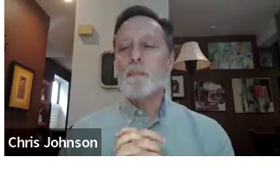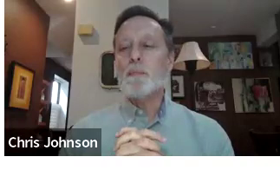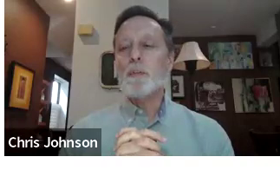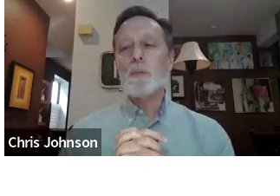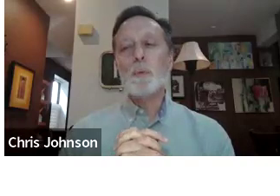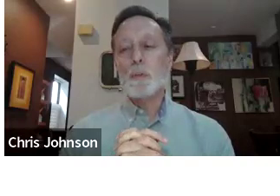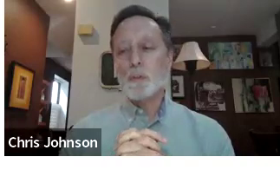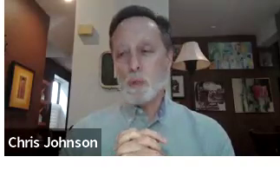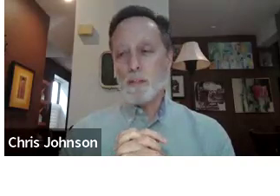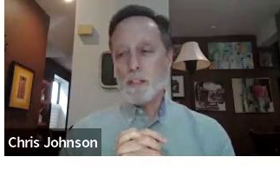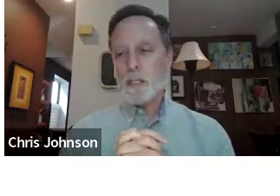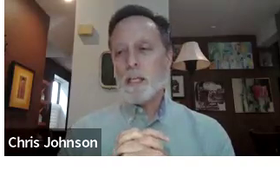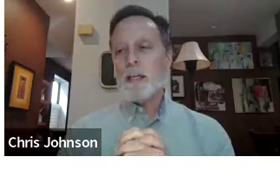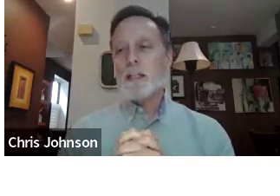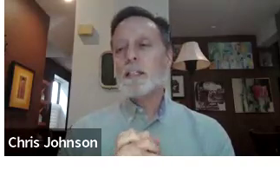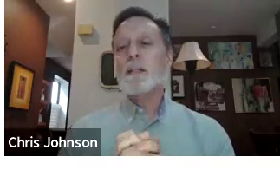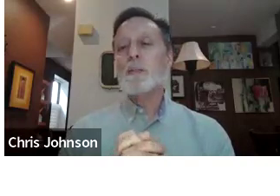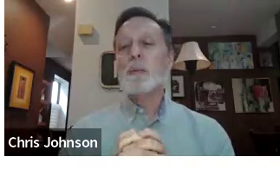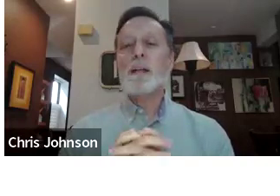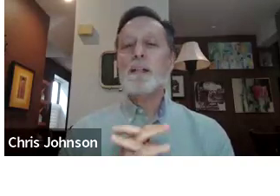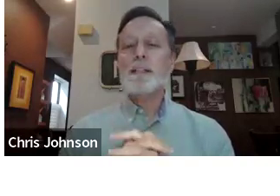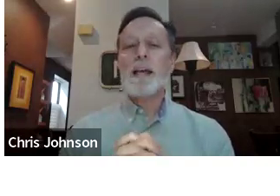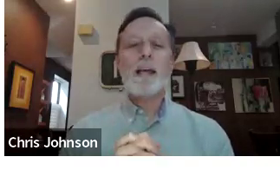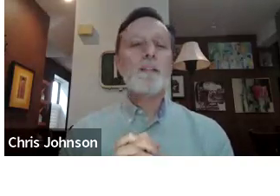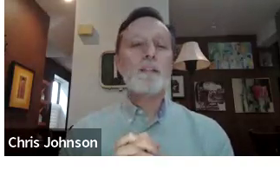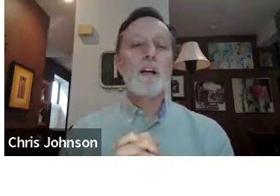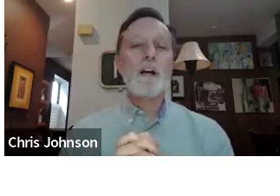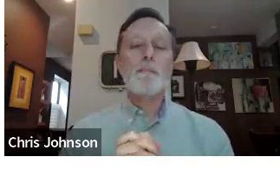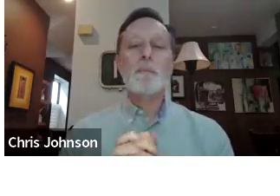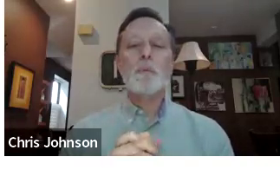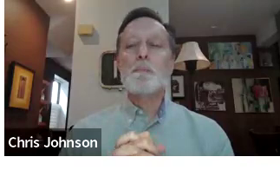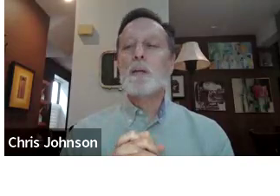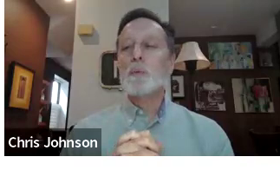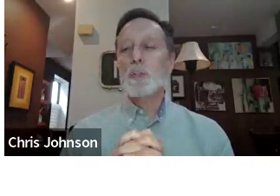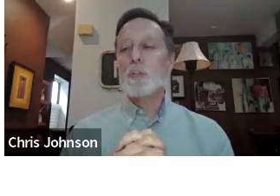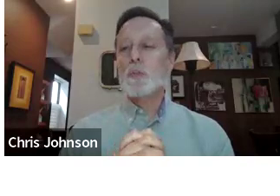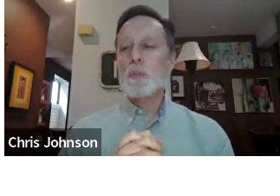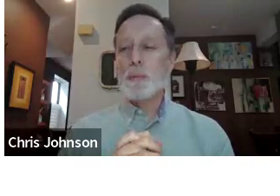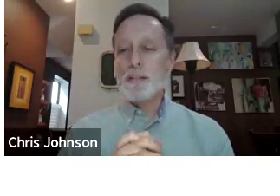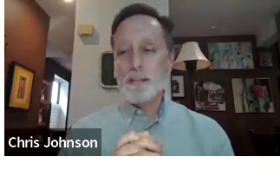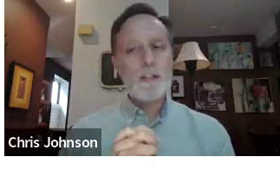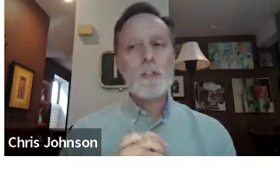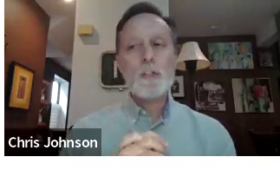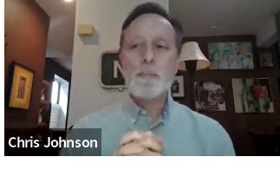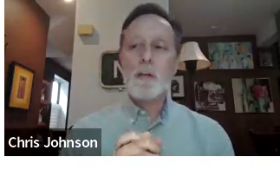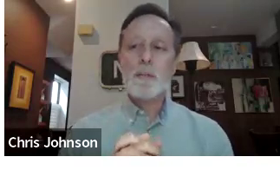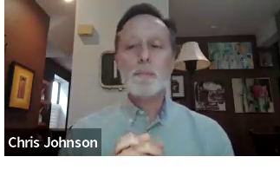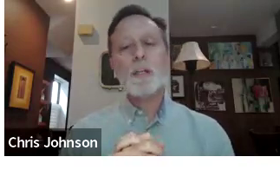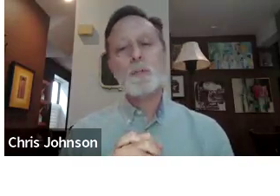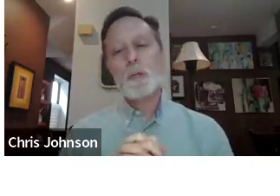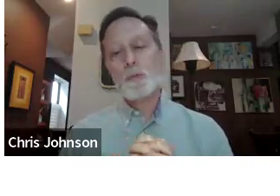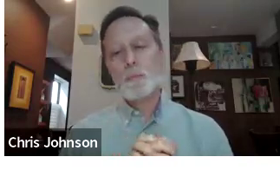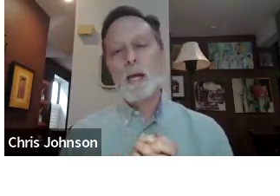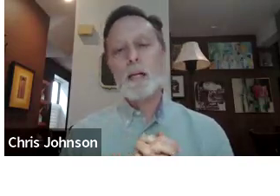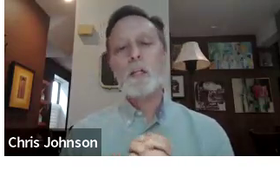when the New World was an exciting new place, and you could make riches just by sending a ship there